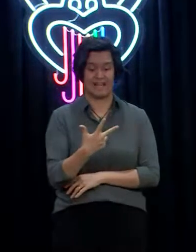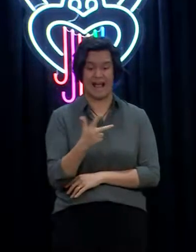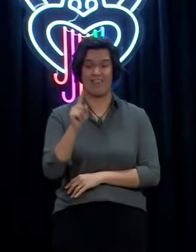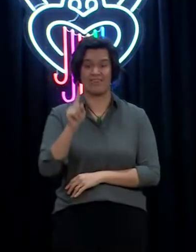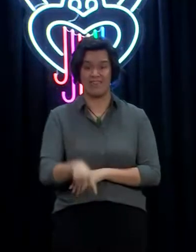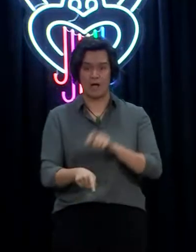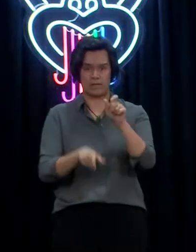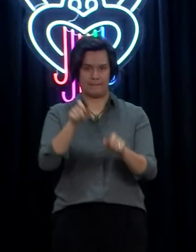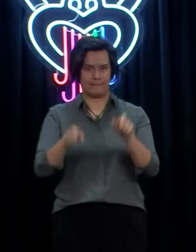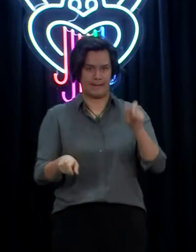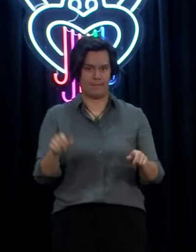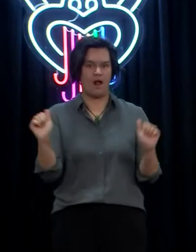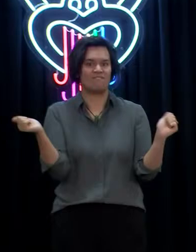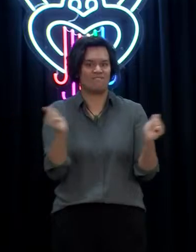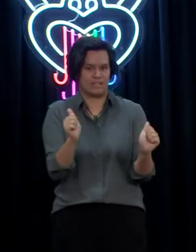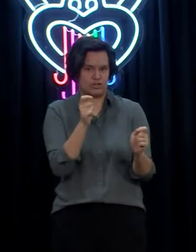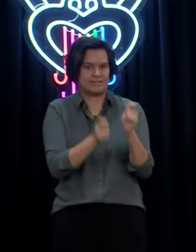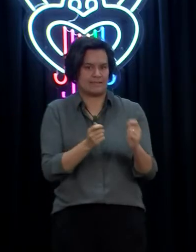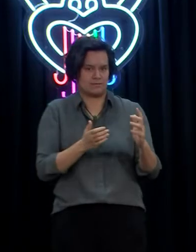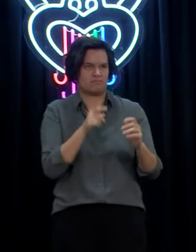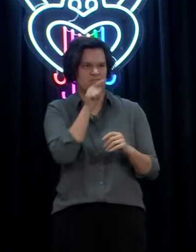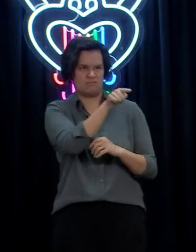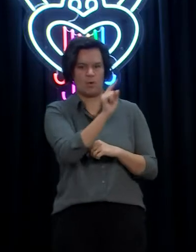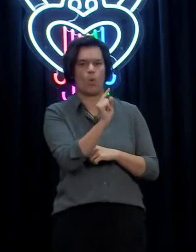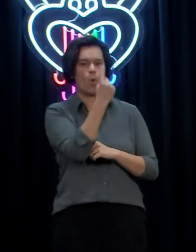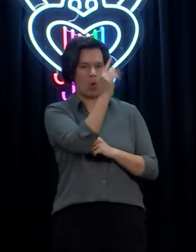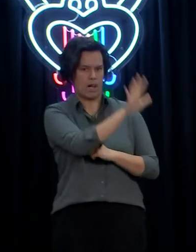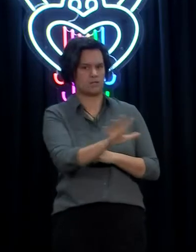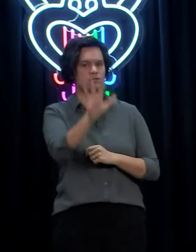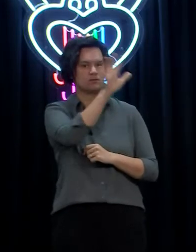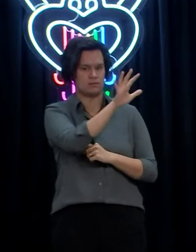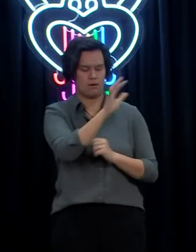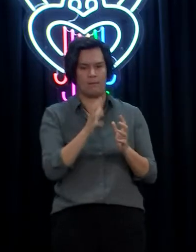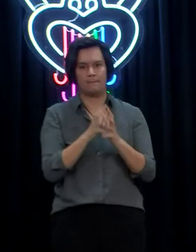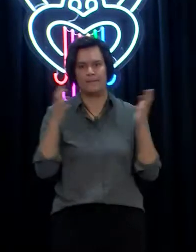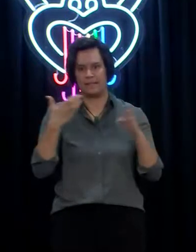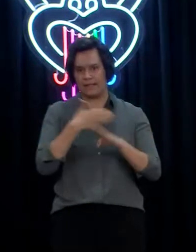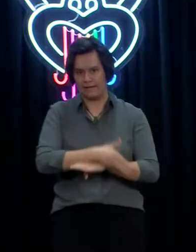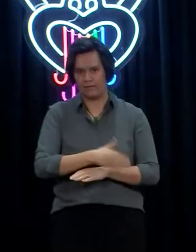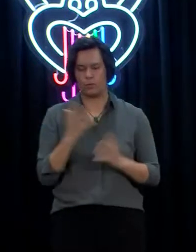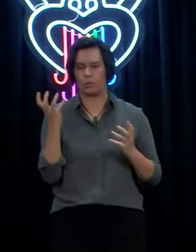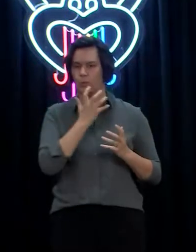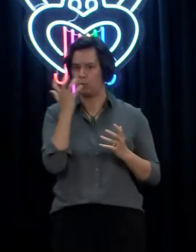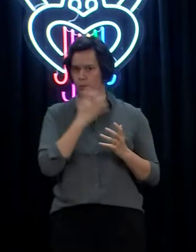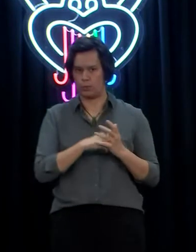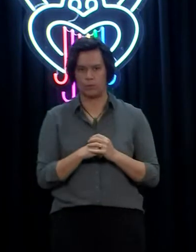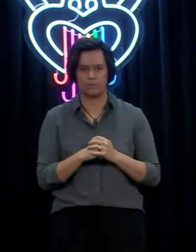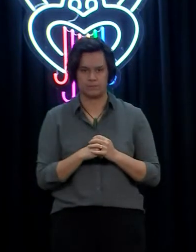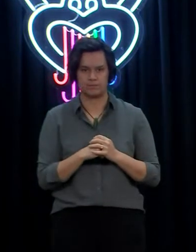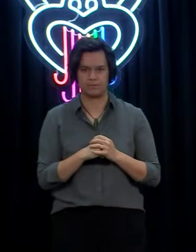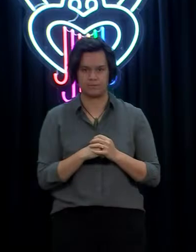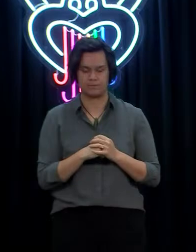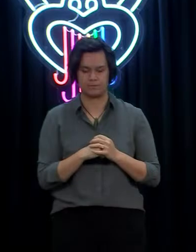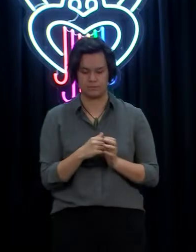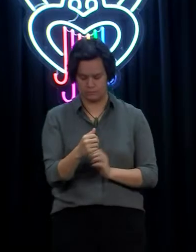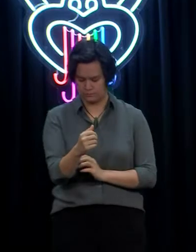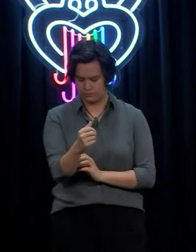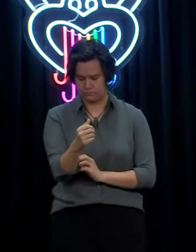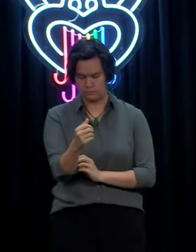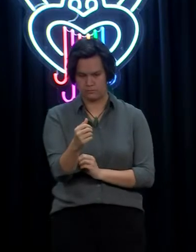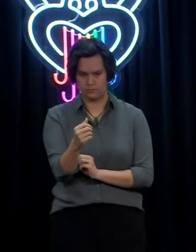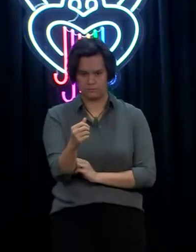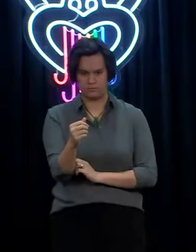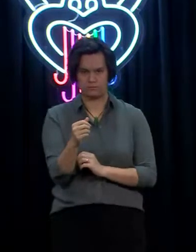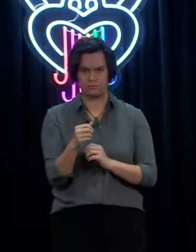people have been tested across the Auckland region, and that's a huge effort. Testing also remains good across the motu,